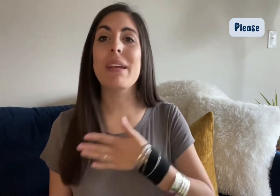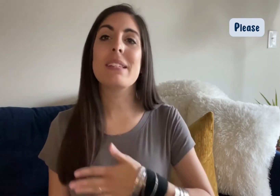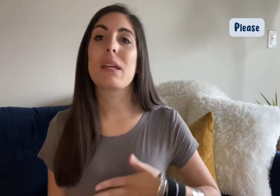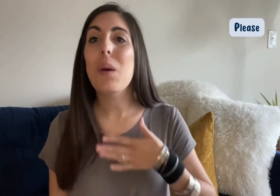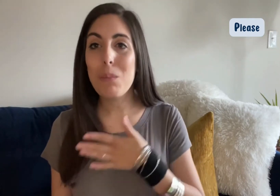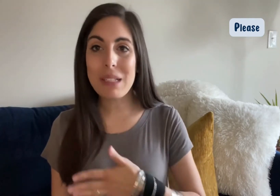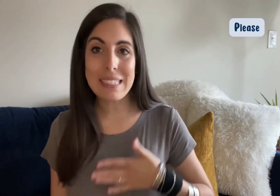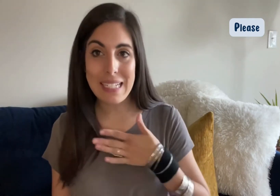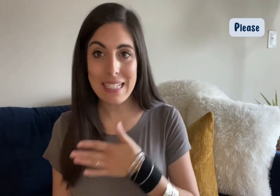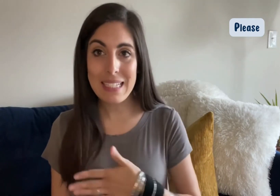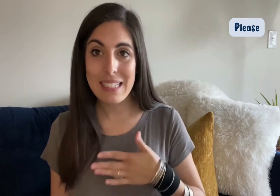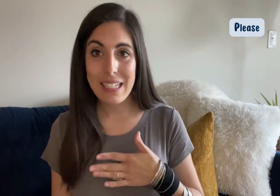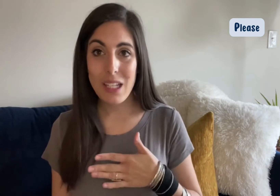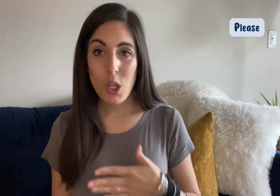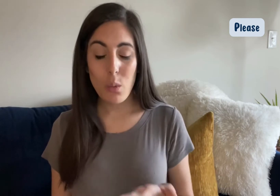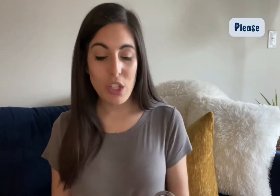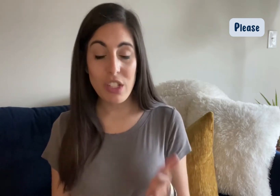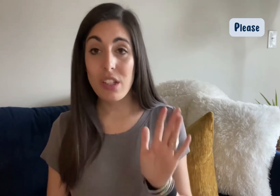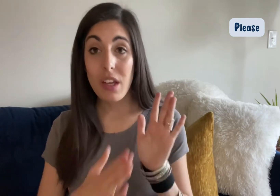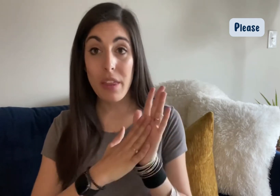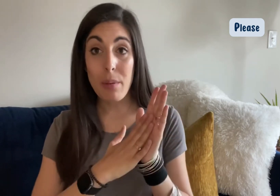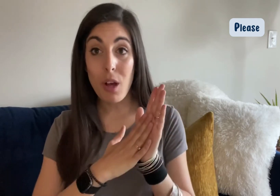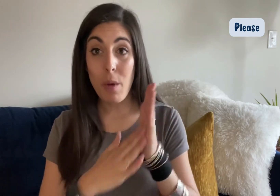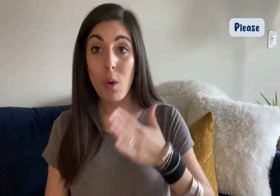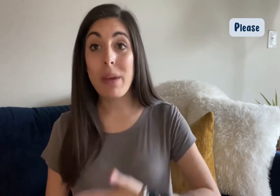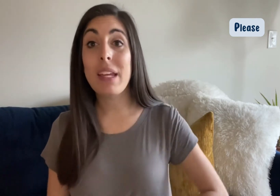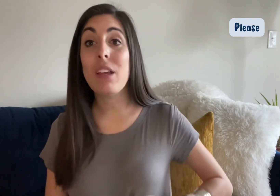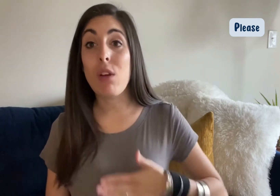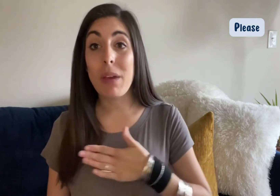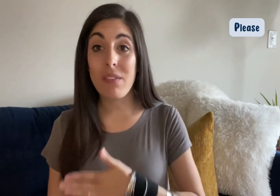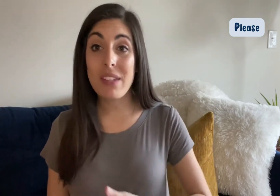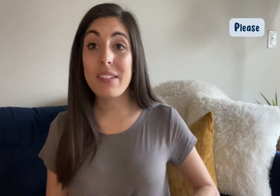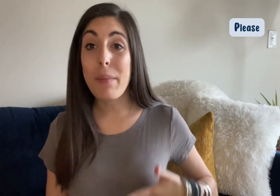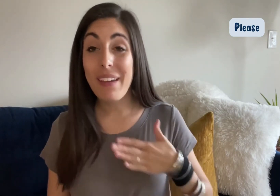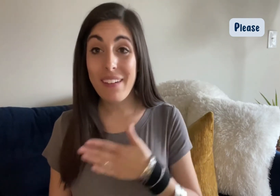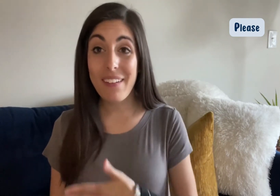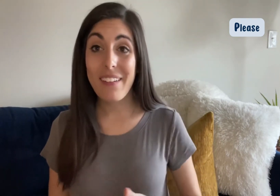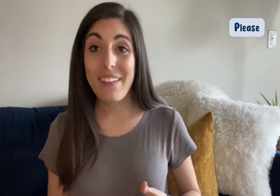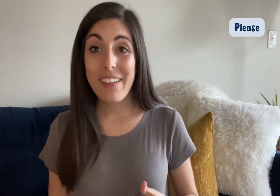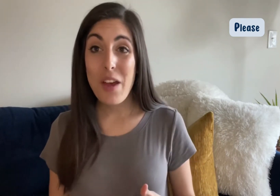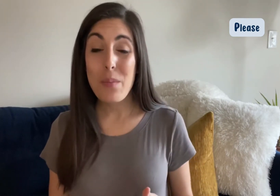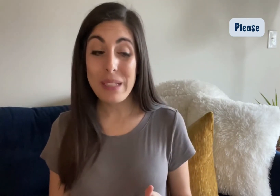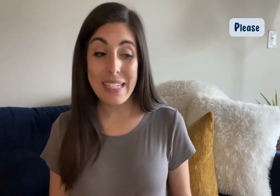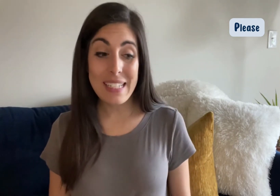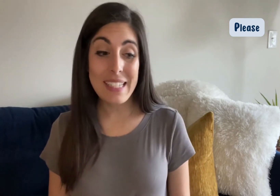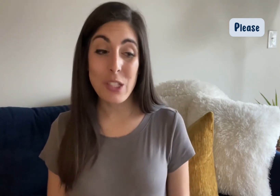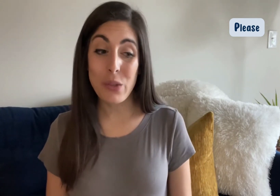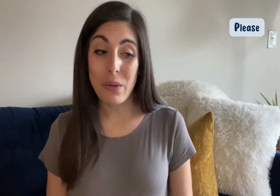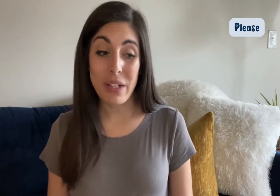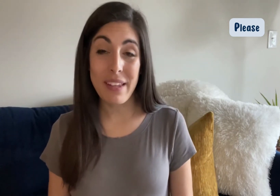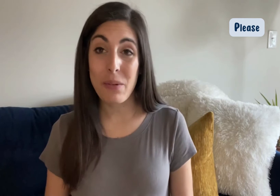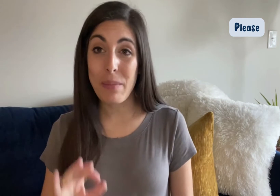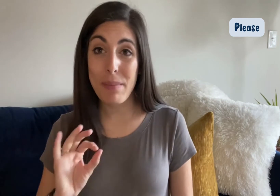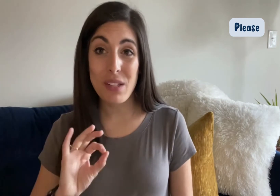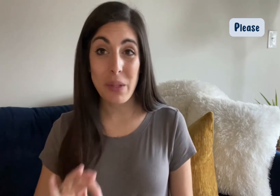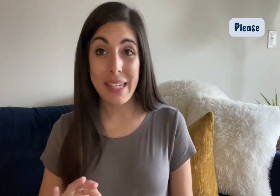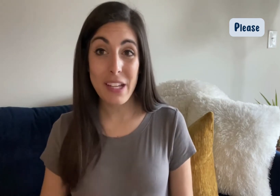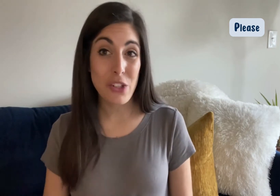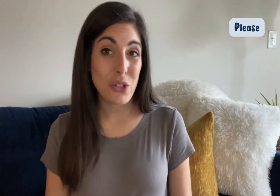basic please, which is the palm open and rubbing of the stomach. Please, that's a great one. That one babies really catch on too